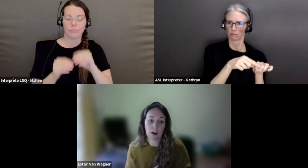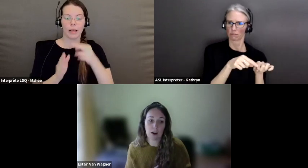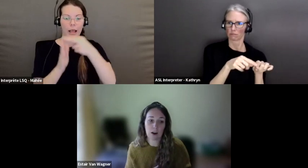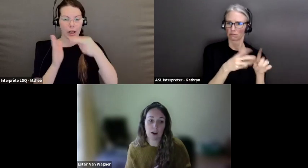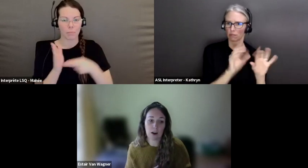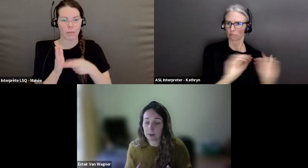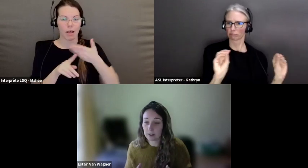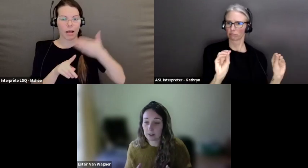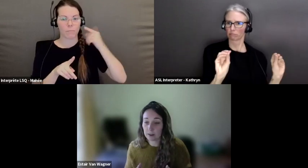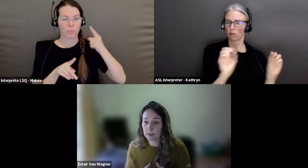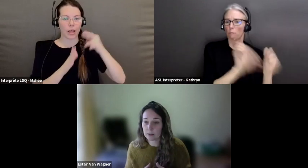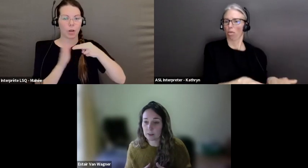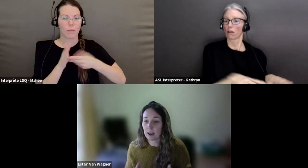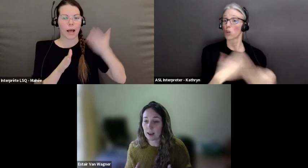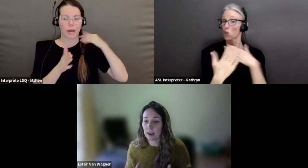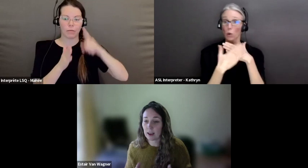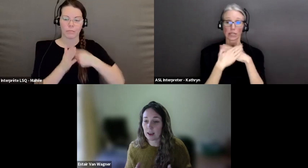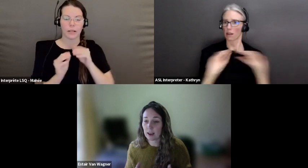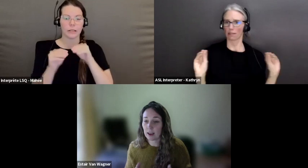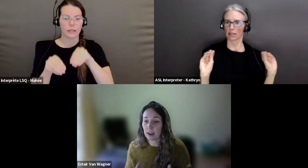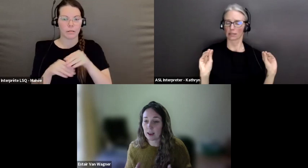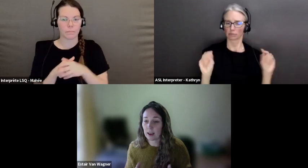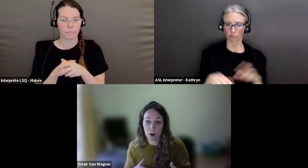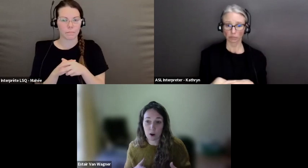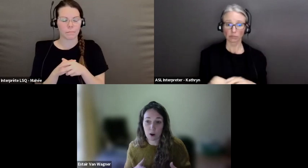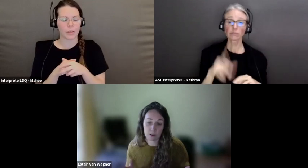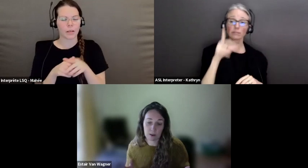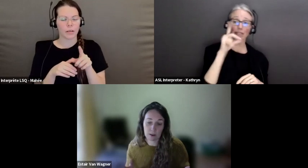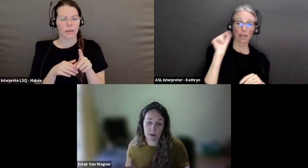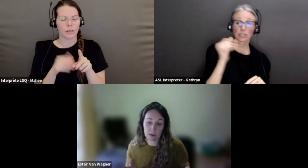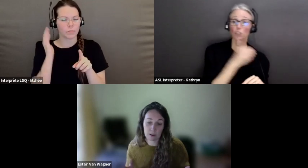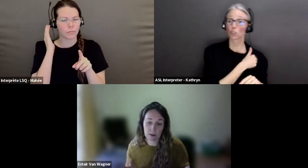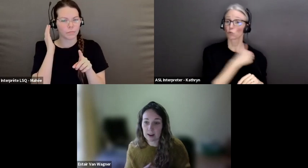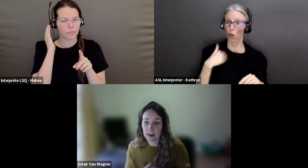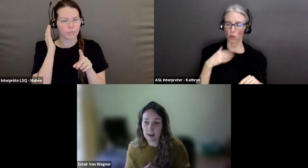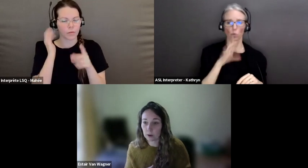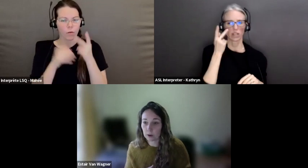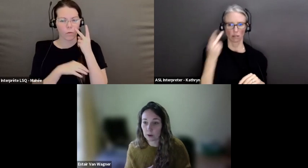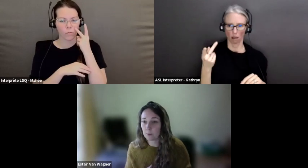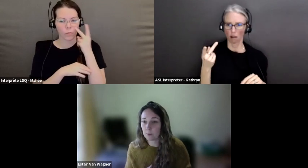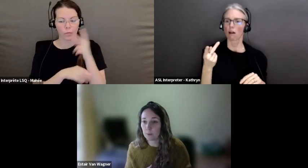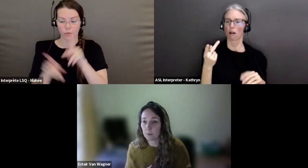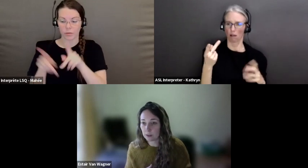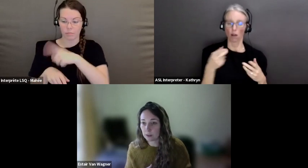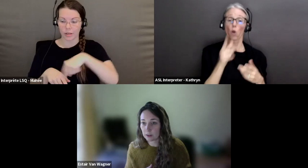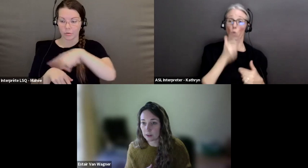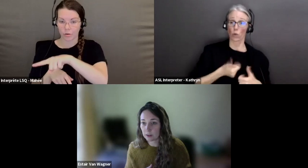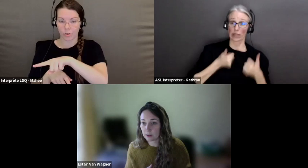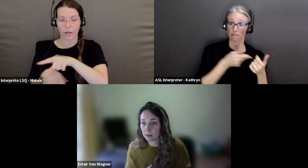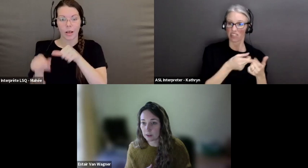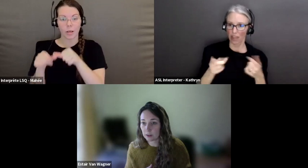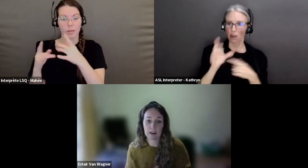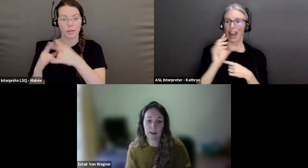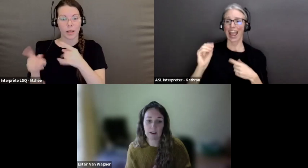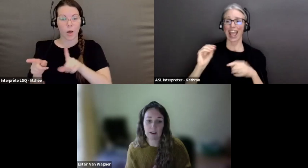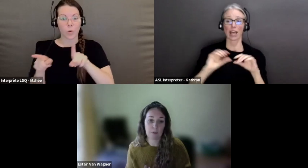saw encampment residents and allies, strong civil society networks that had been built up to support